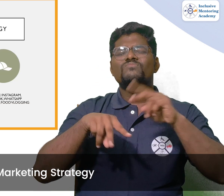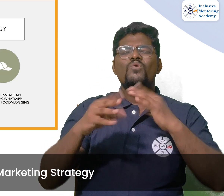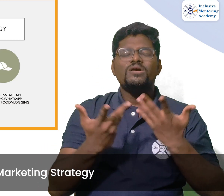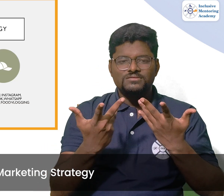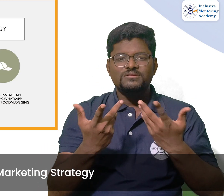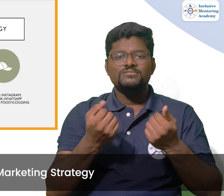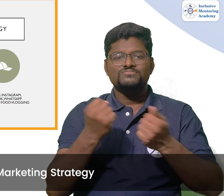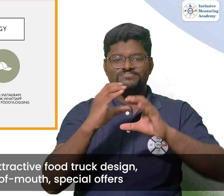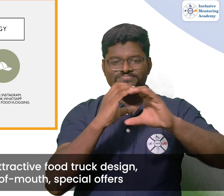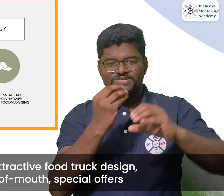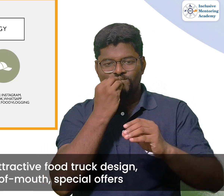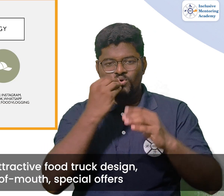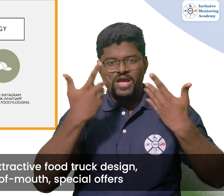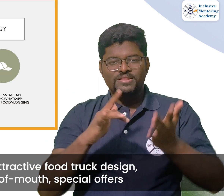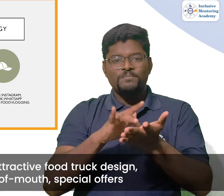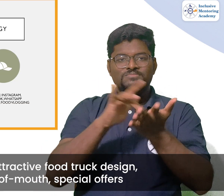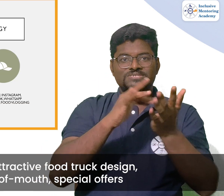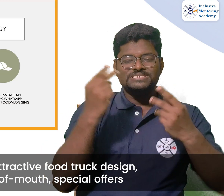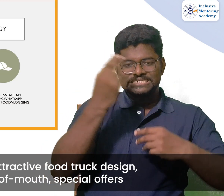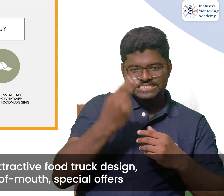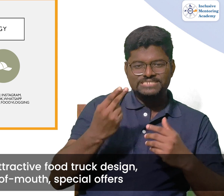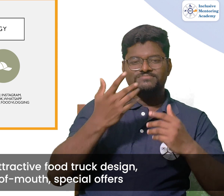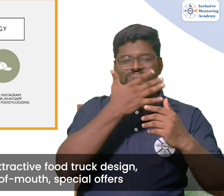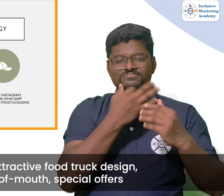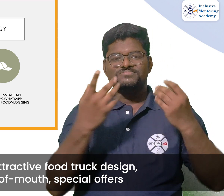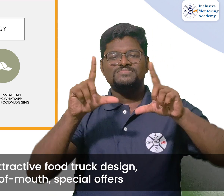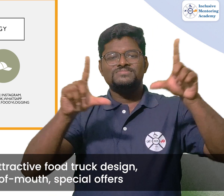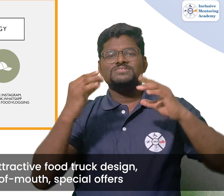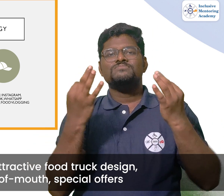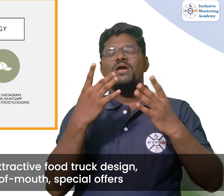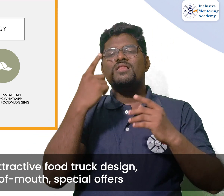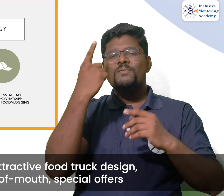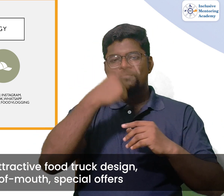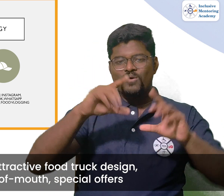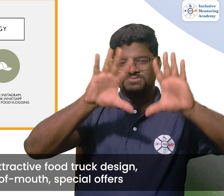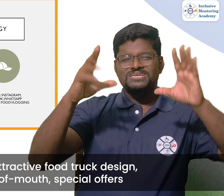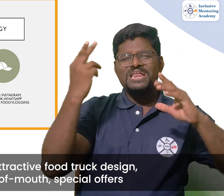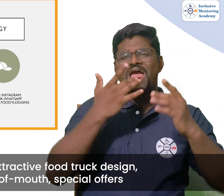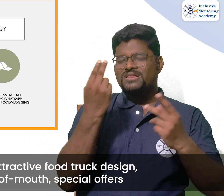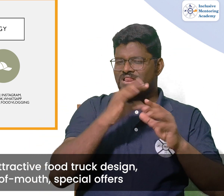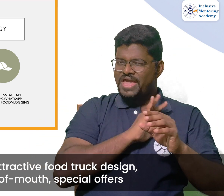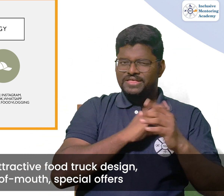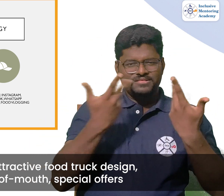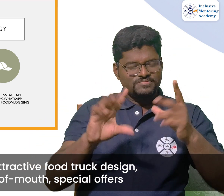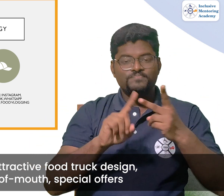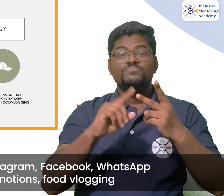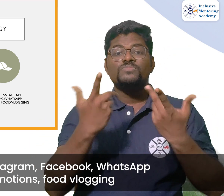Marketing strategy. Offline, attractive food truck design. Word of mouth, special